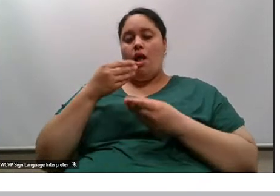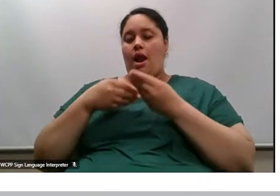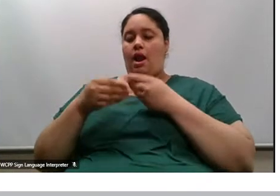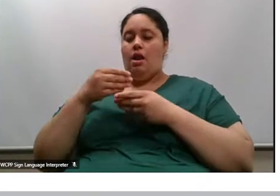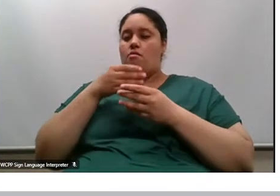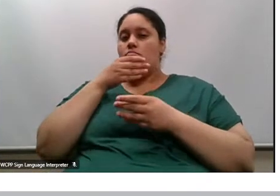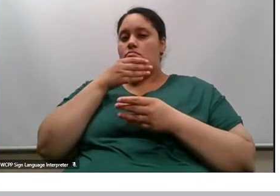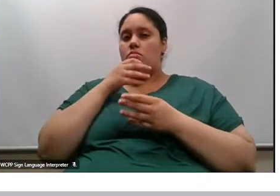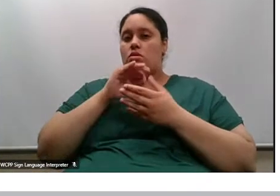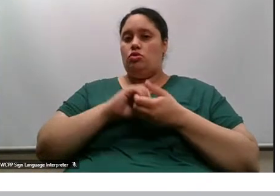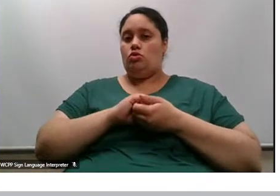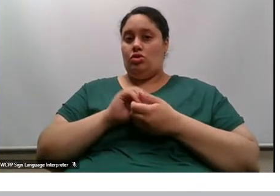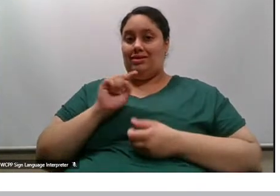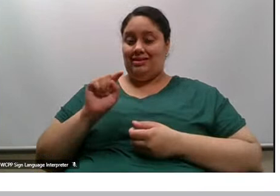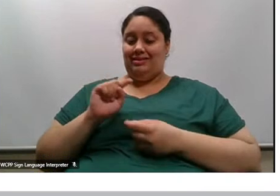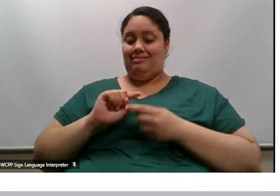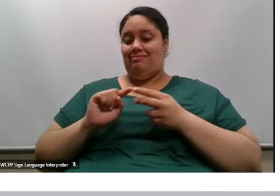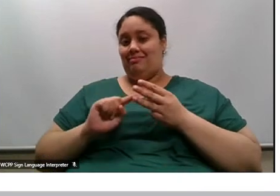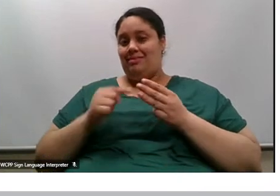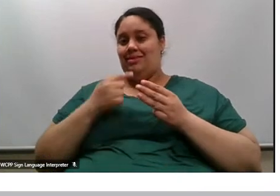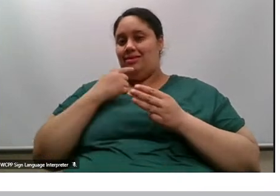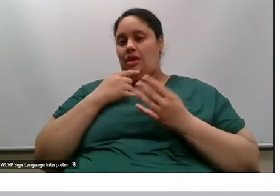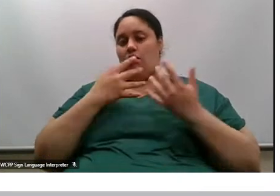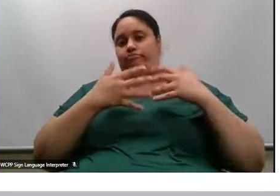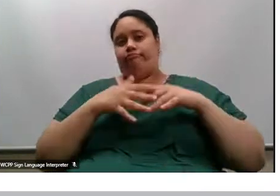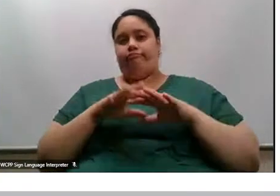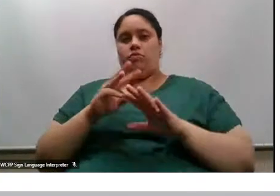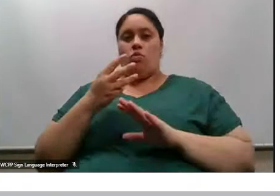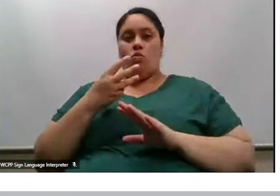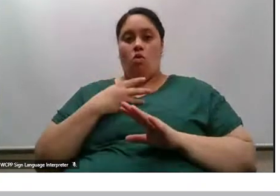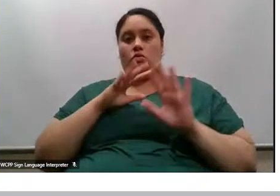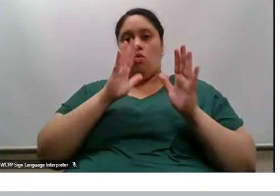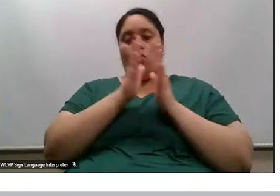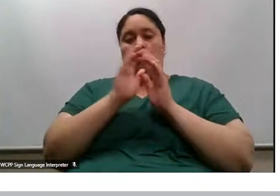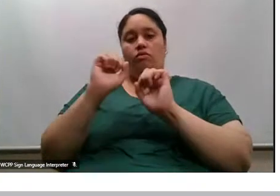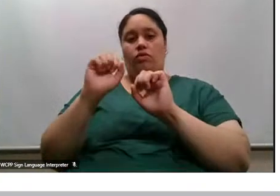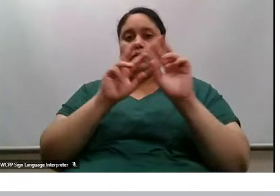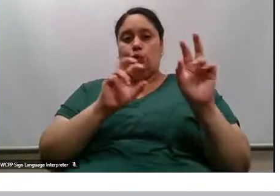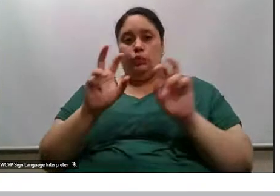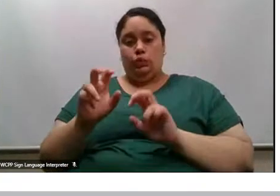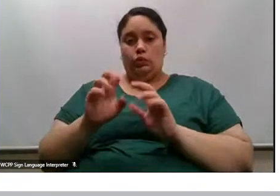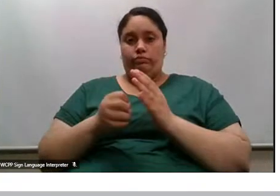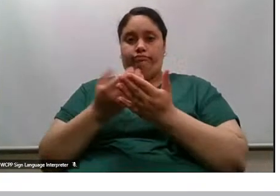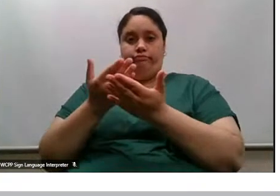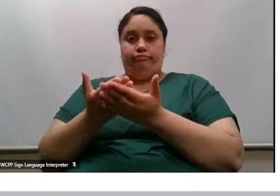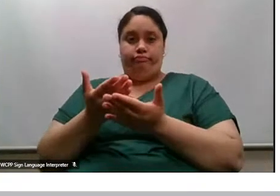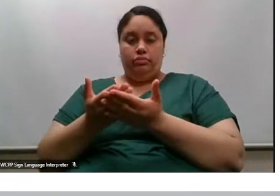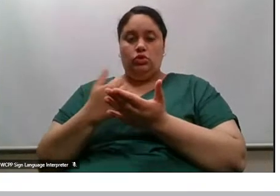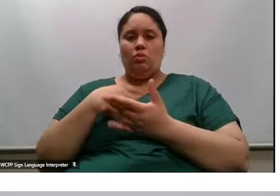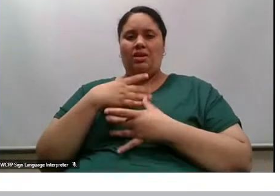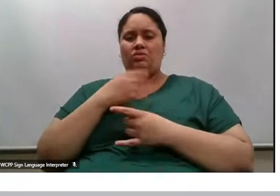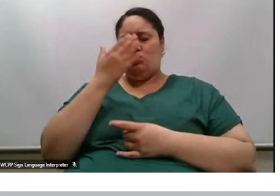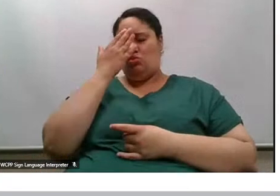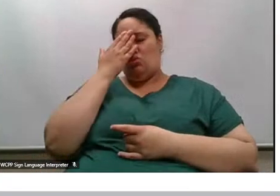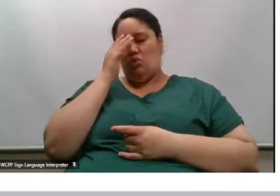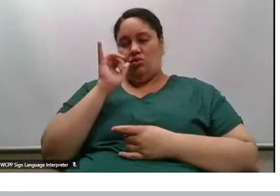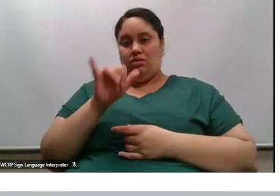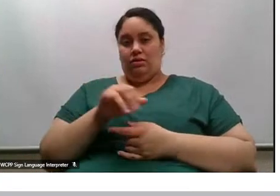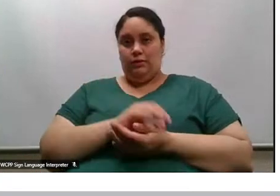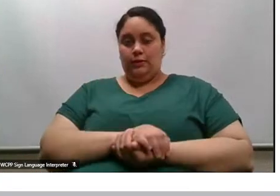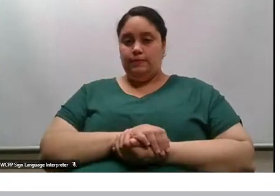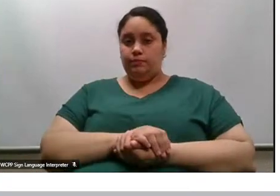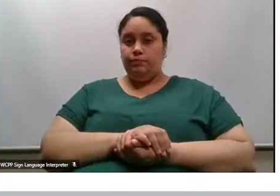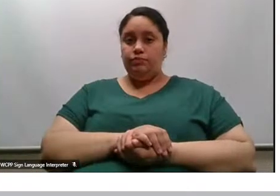extent to which such was integrated and the issues that they have raised. So I'll be interested in that.